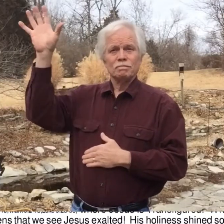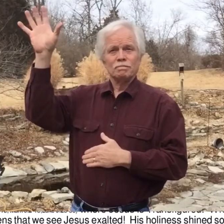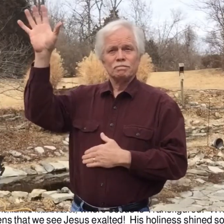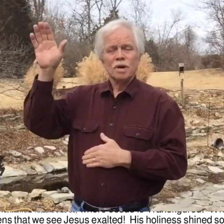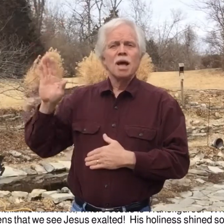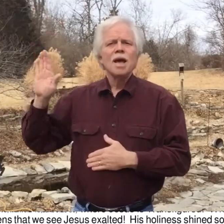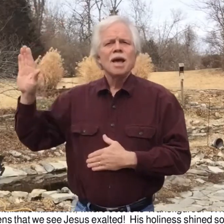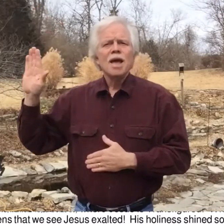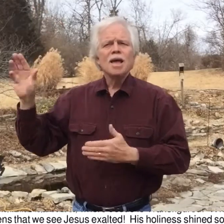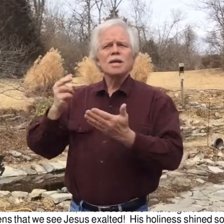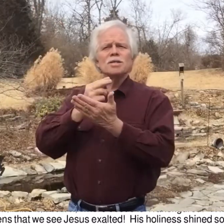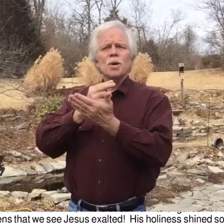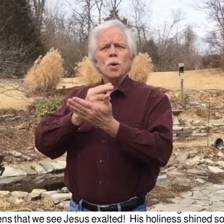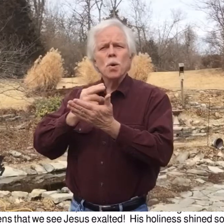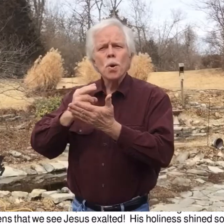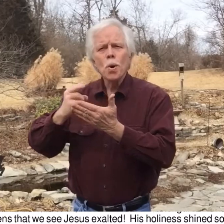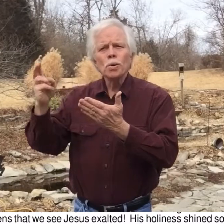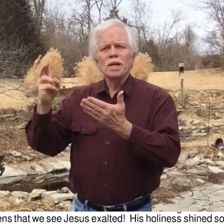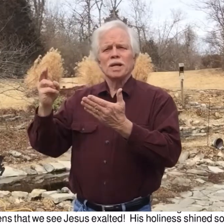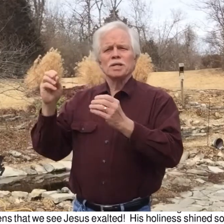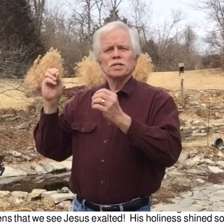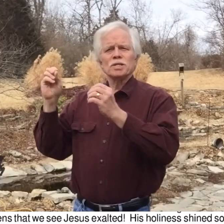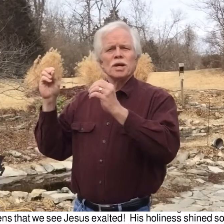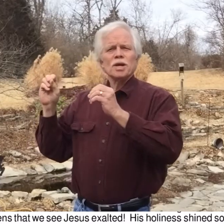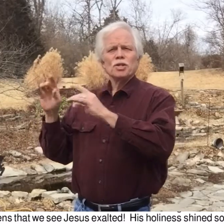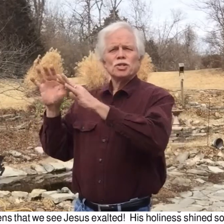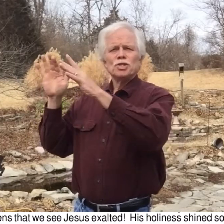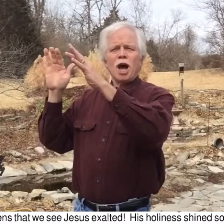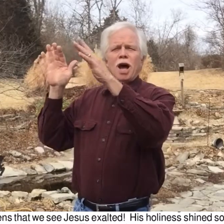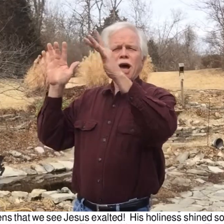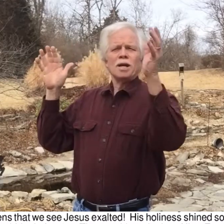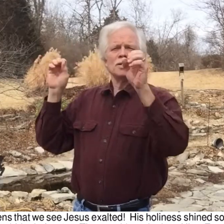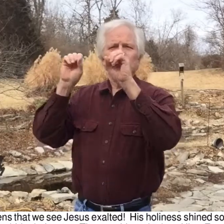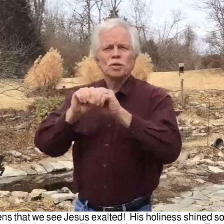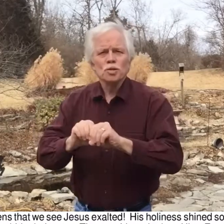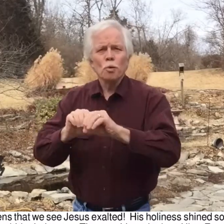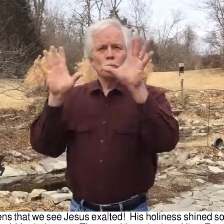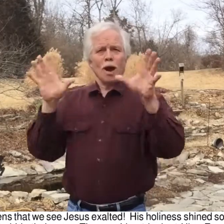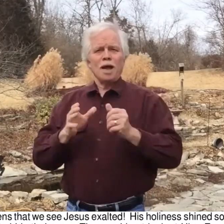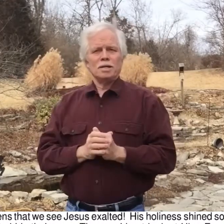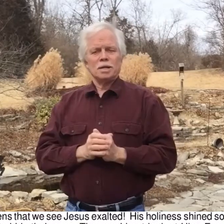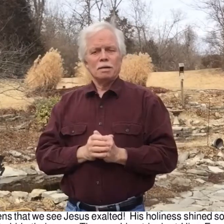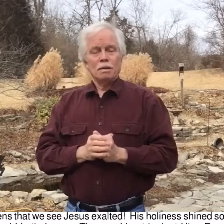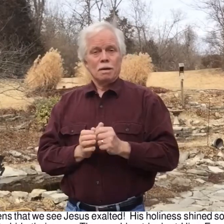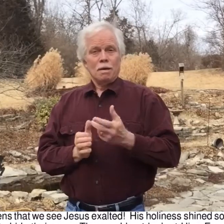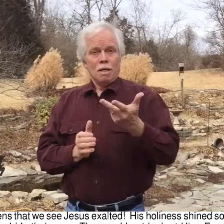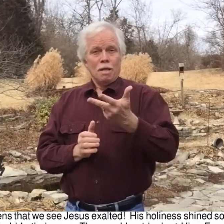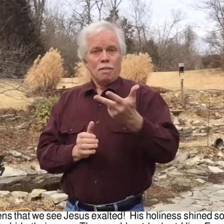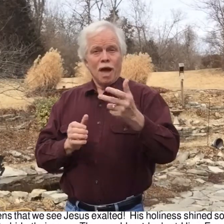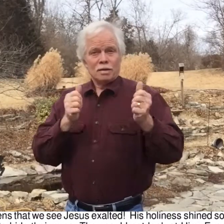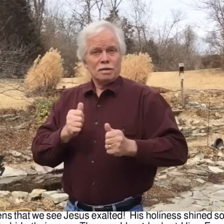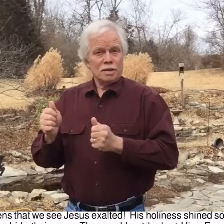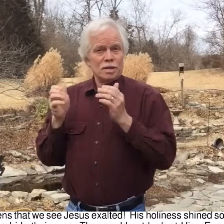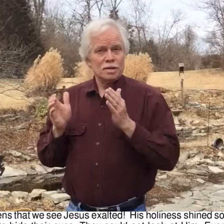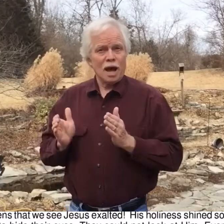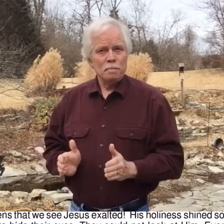His holiness shines so bright that the disciples